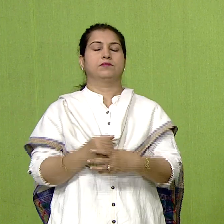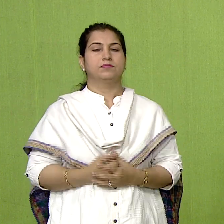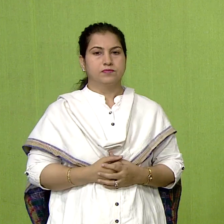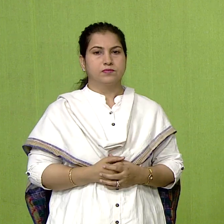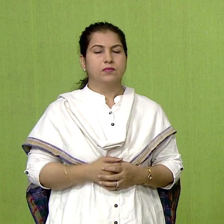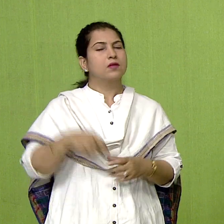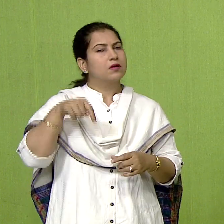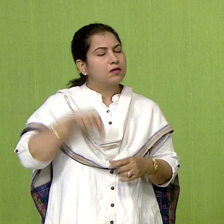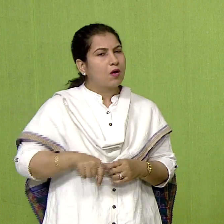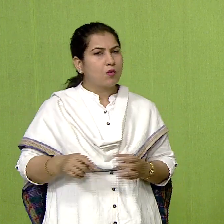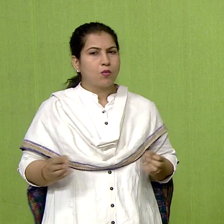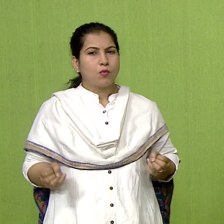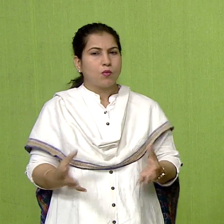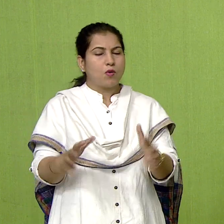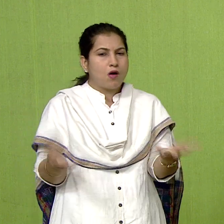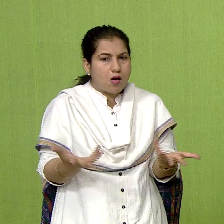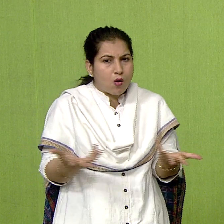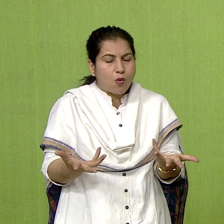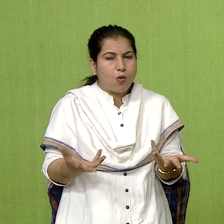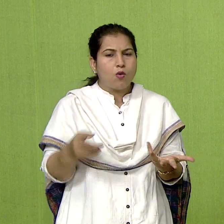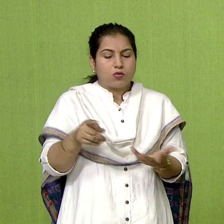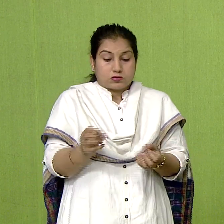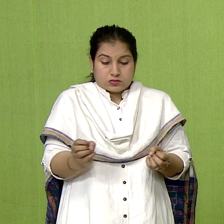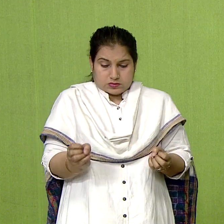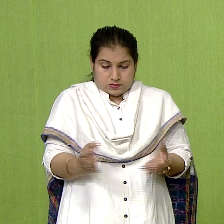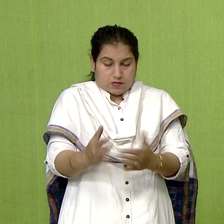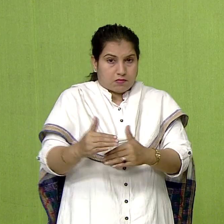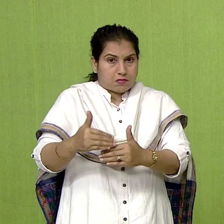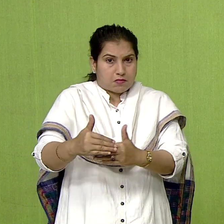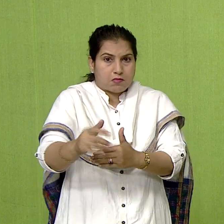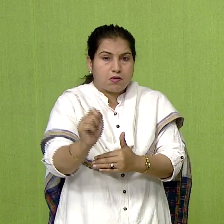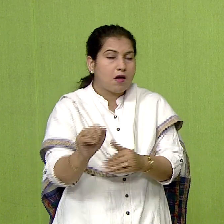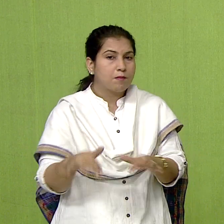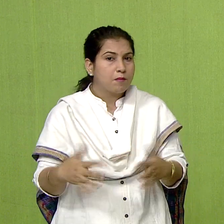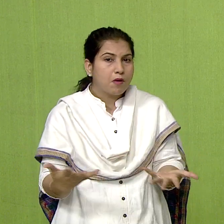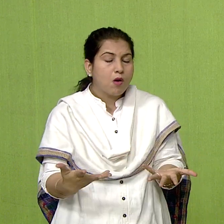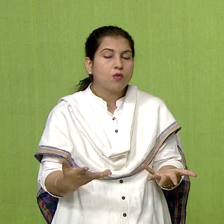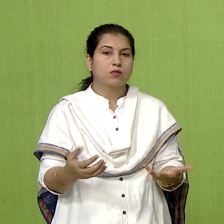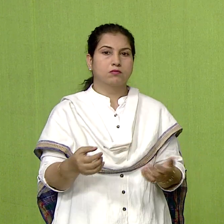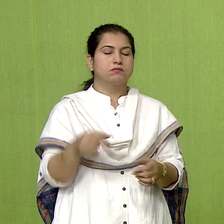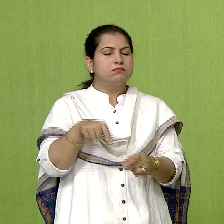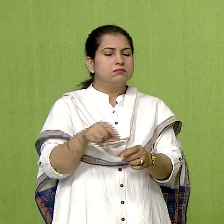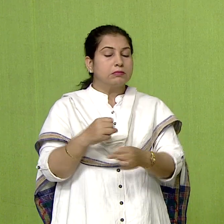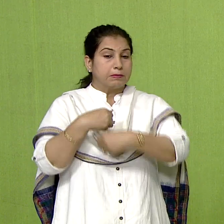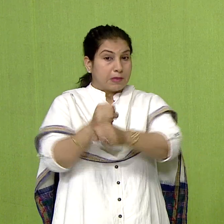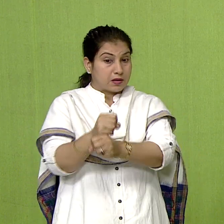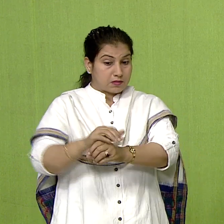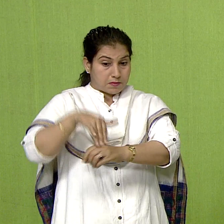Let us now find out how the Congress worked during its beginning. During the first 20 years of